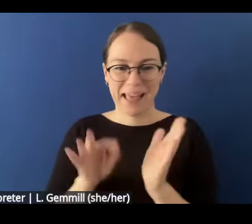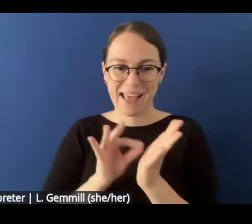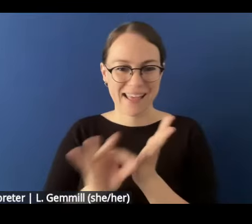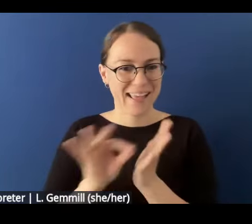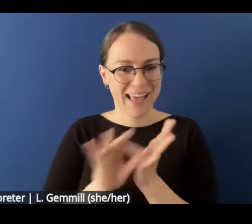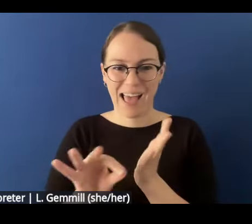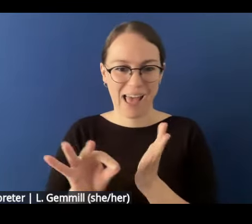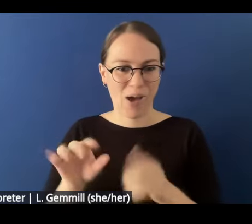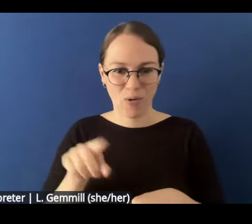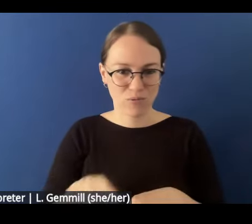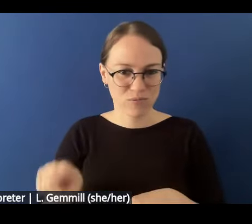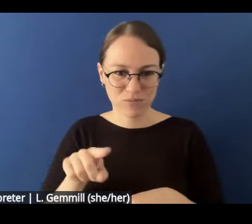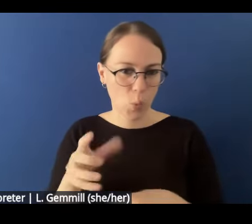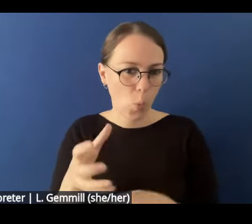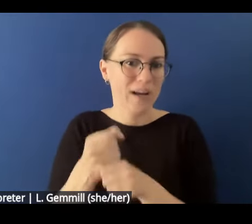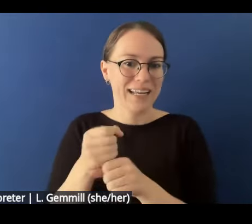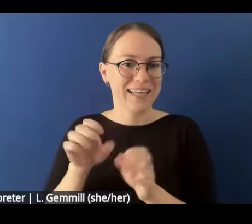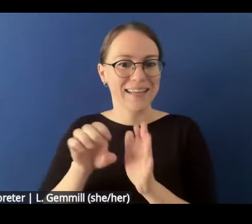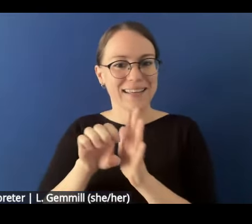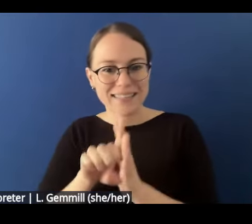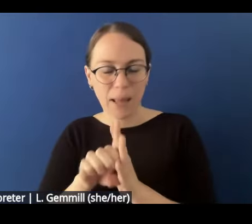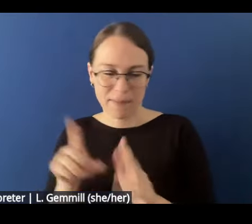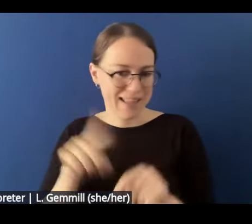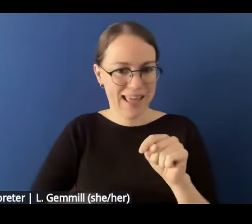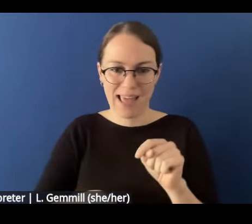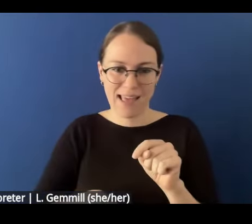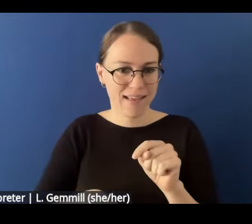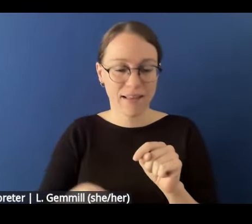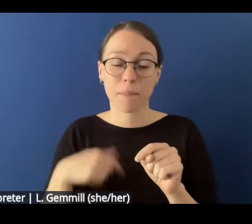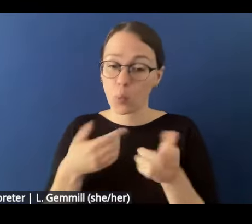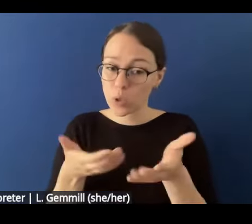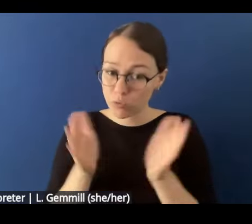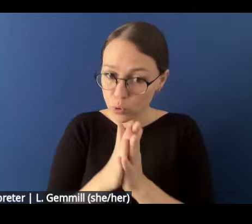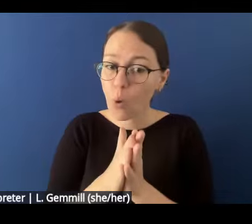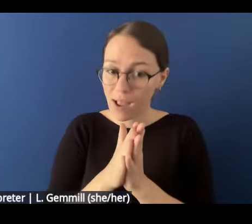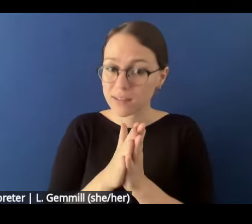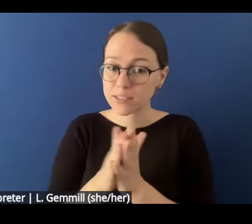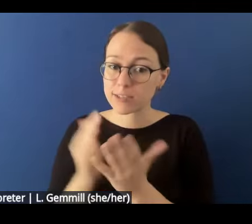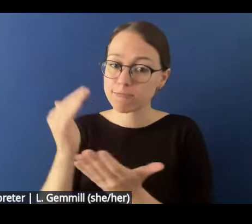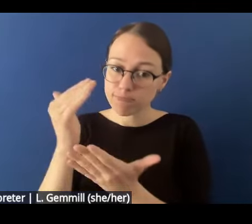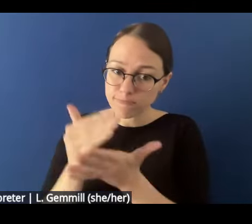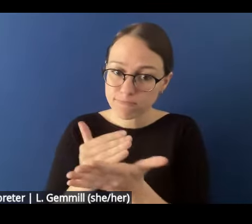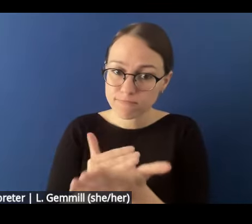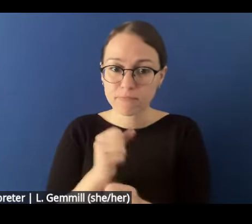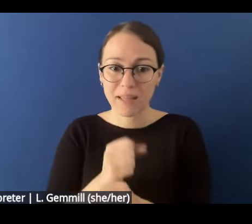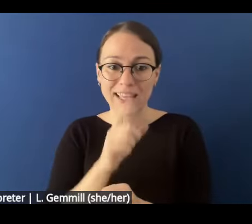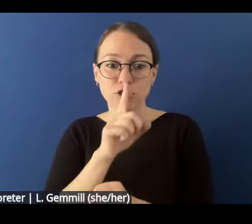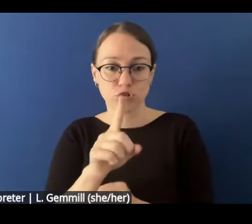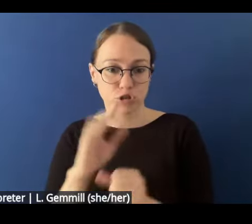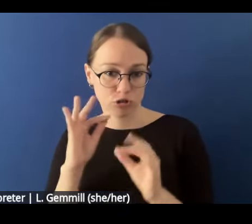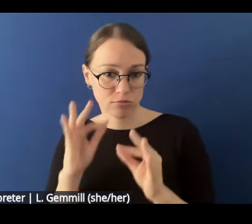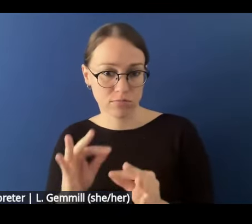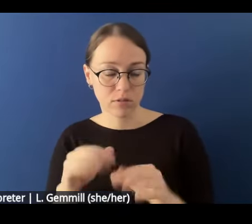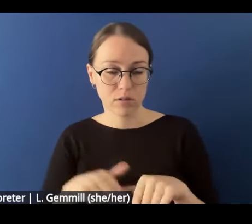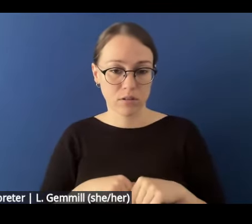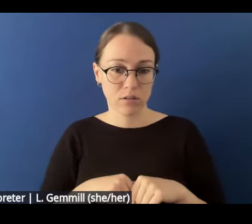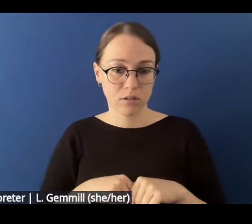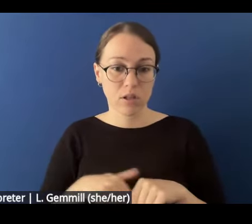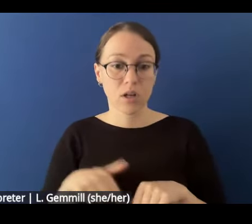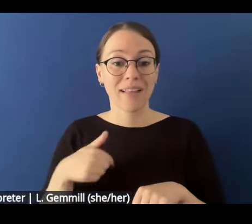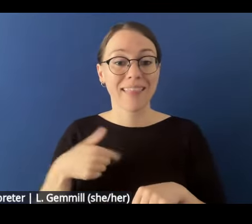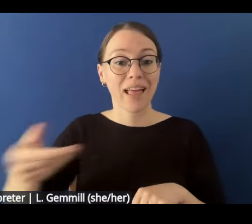an exemplar to match the signature. So we did request an exemplar and were provided with